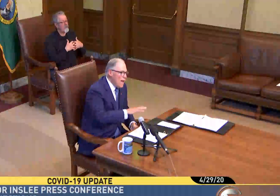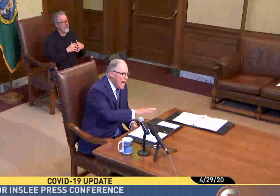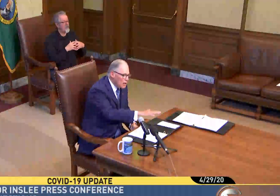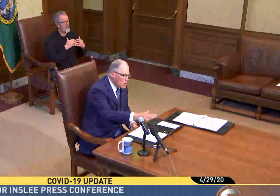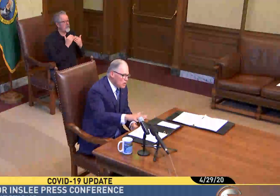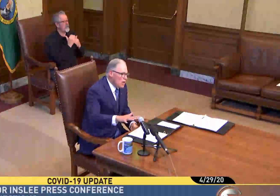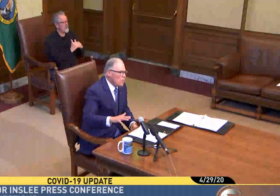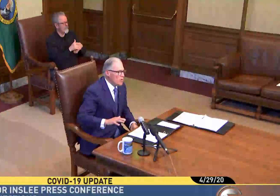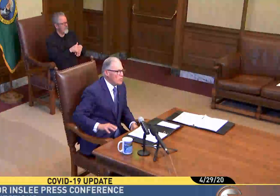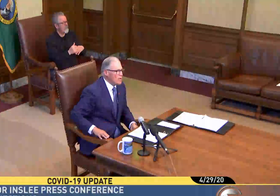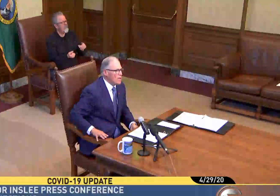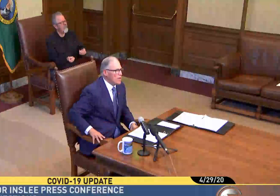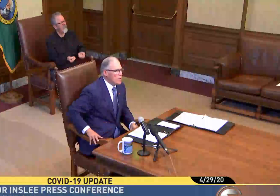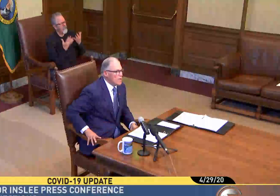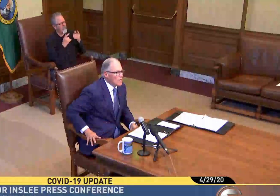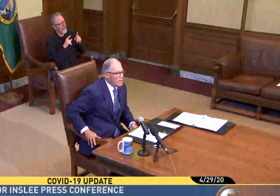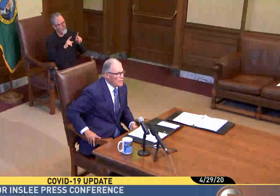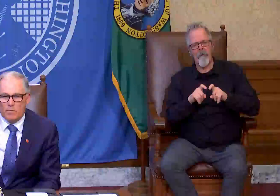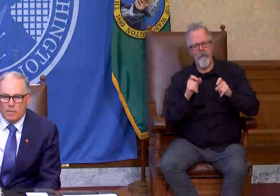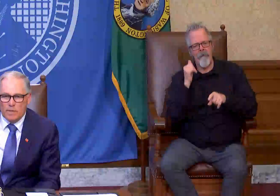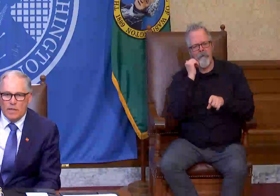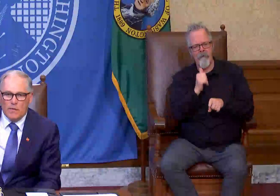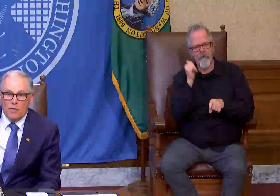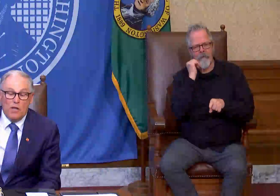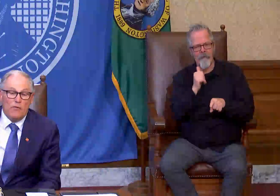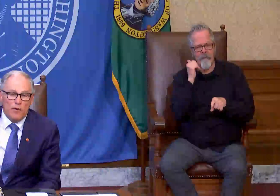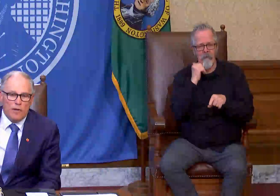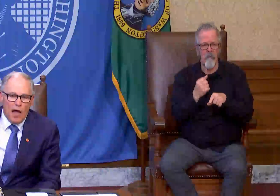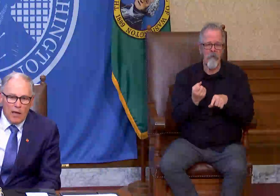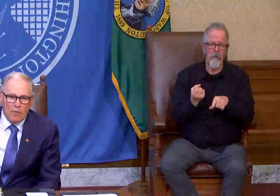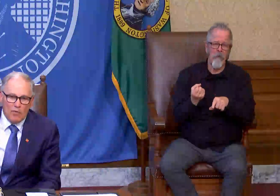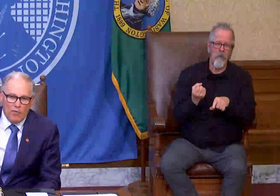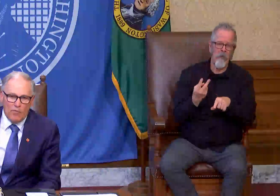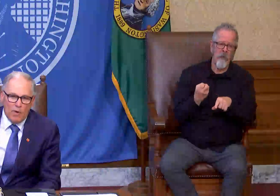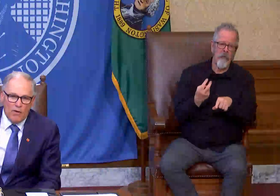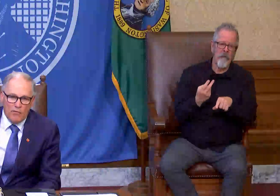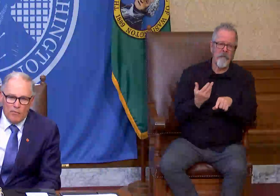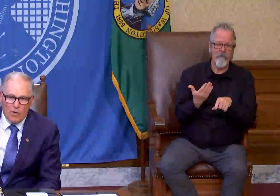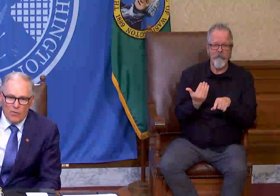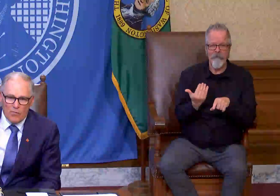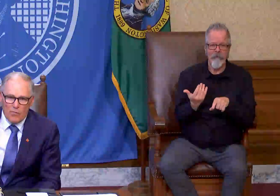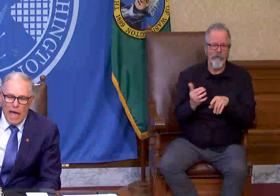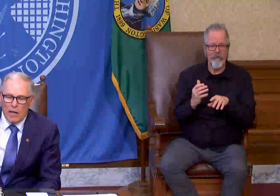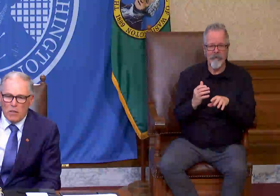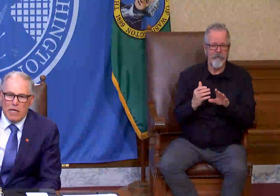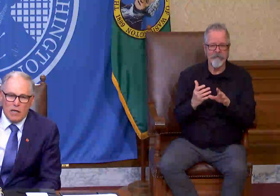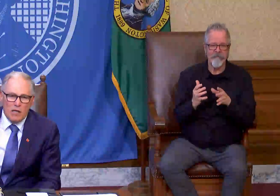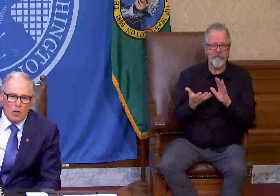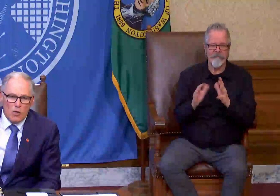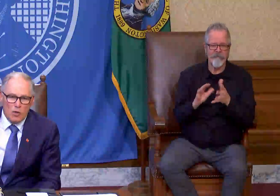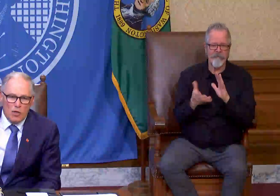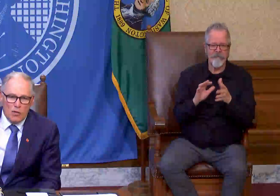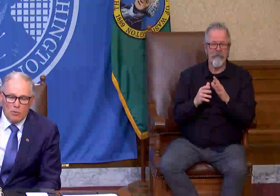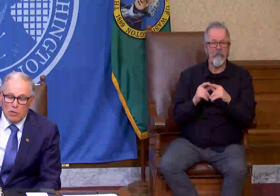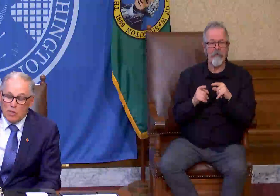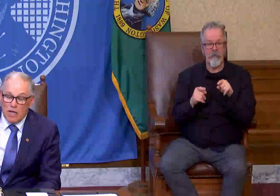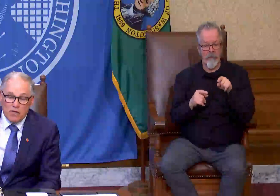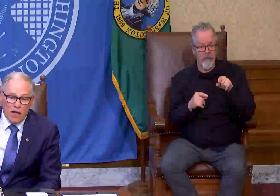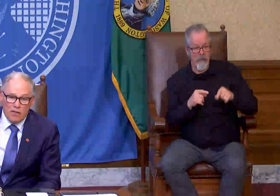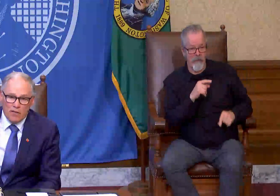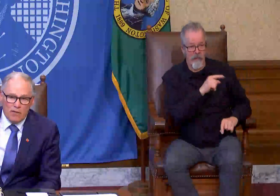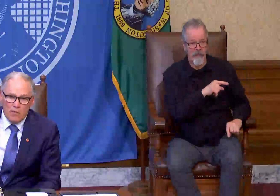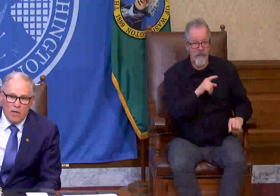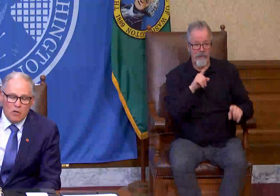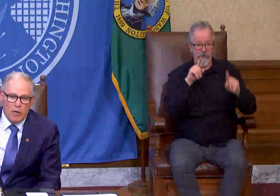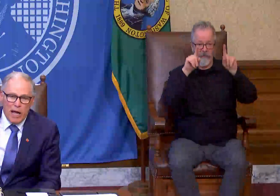the mass numbers we need the different types of mass analytical machines. That's